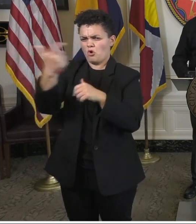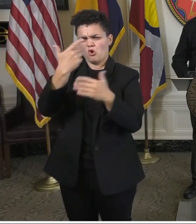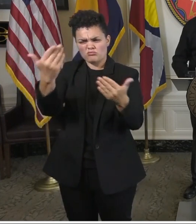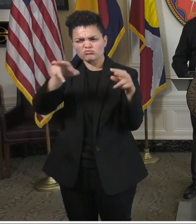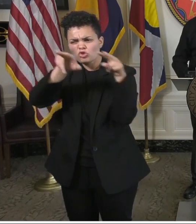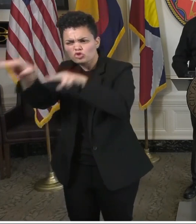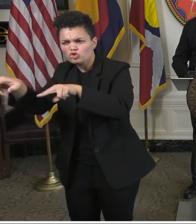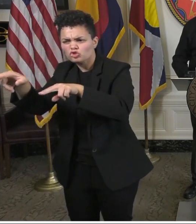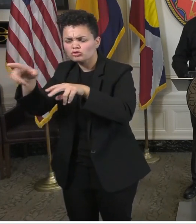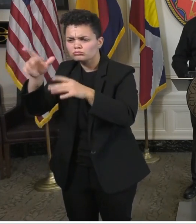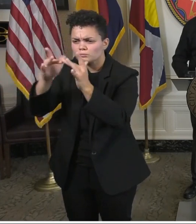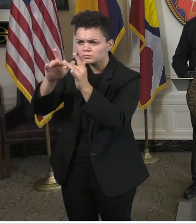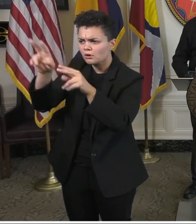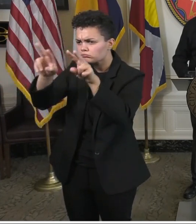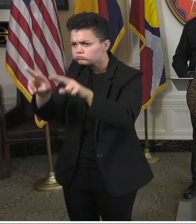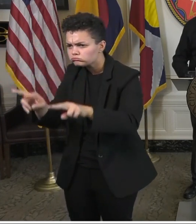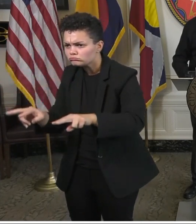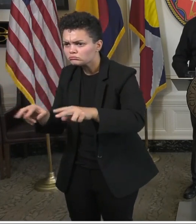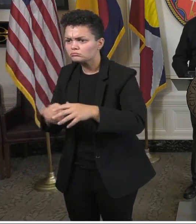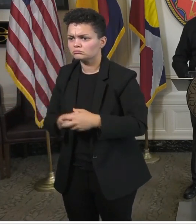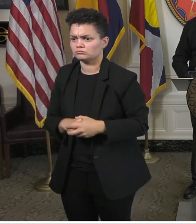provide feedback by emailing